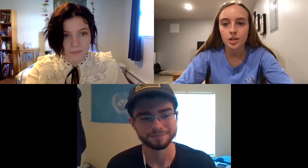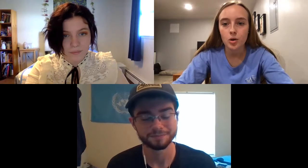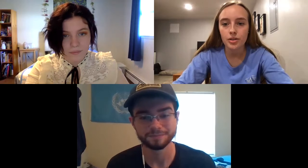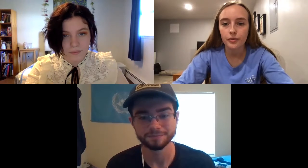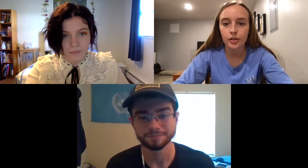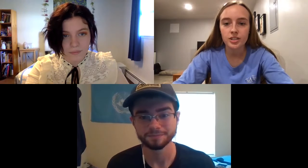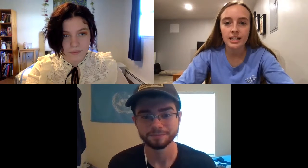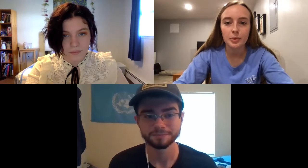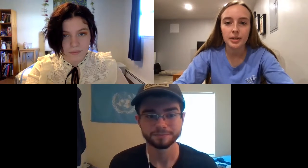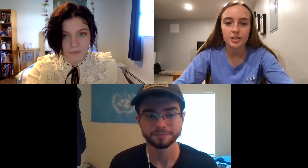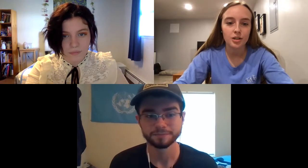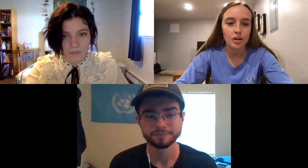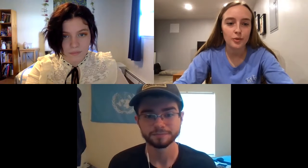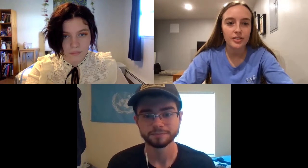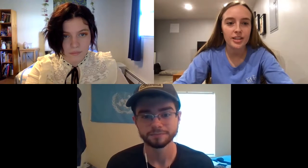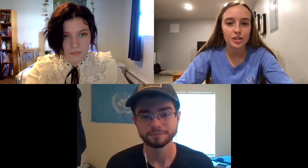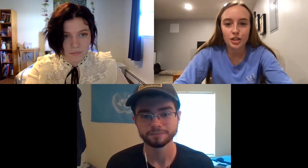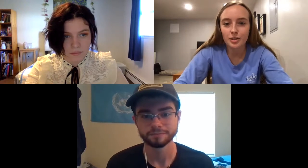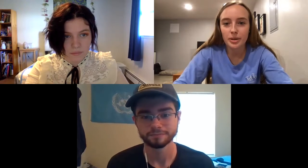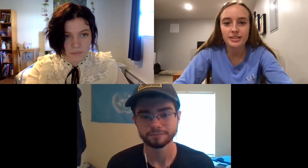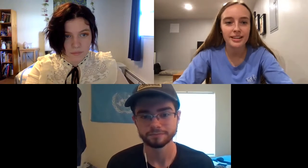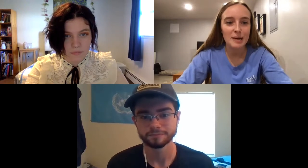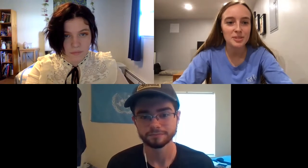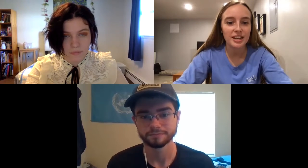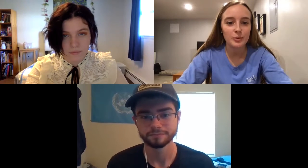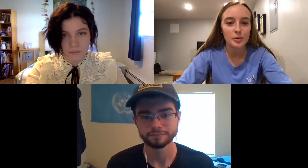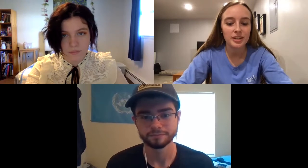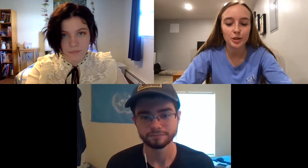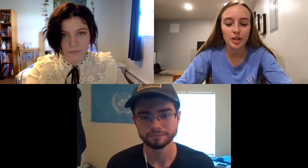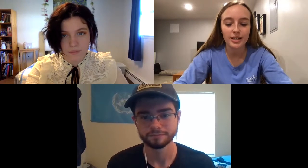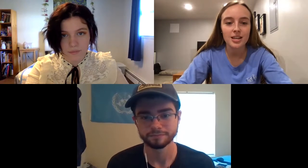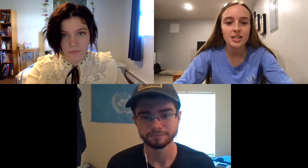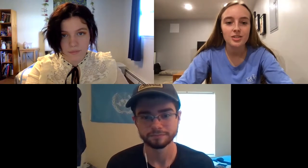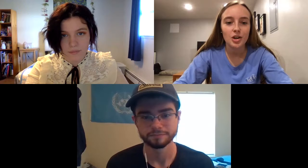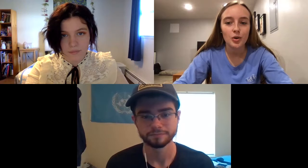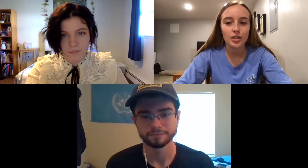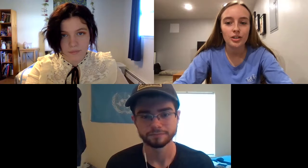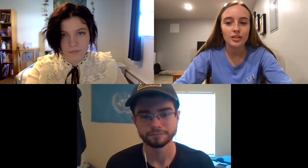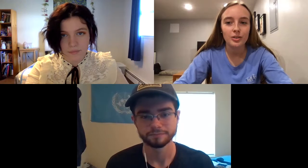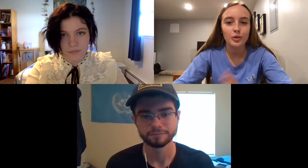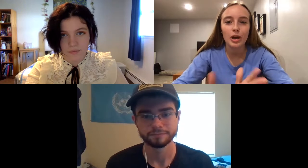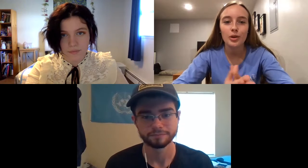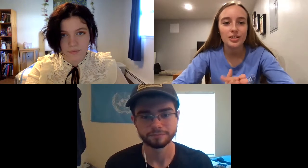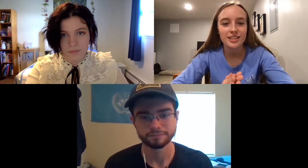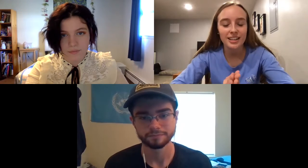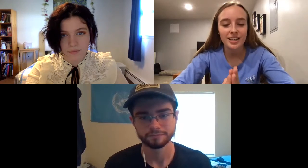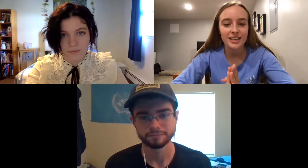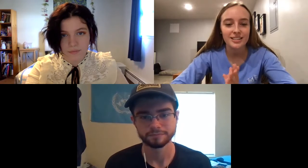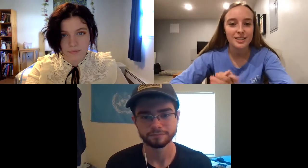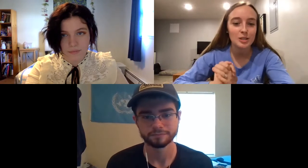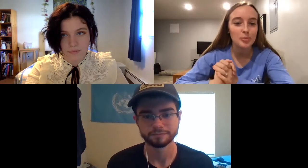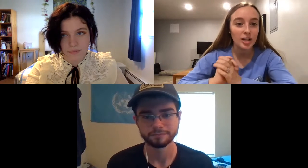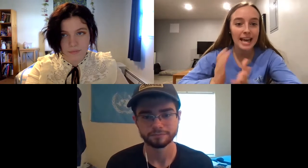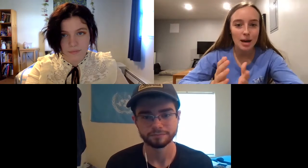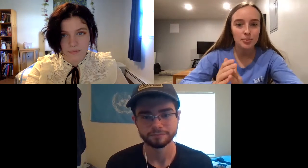Yeah, so the first sign that we would like to start off with is just the basic App State. What would that look like? So the way we sign it